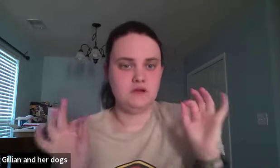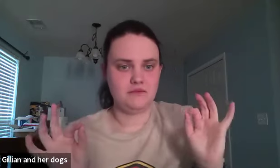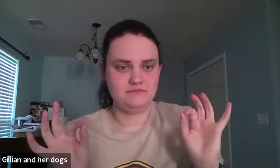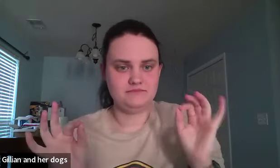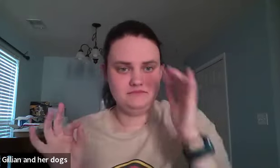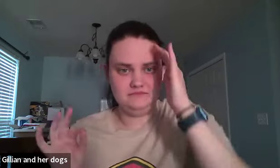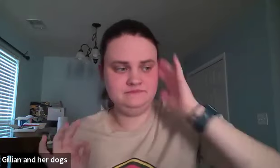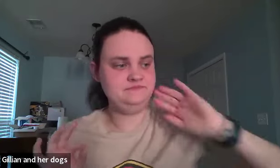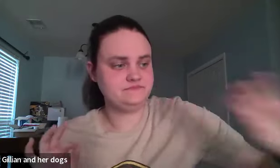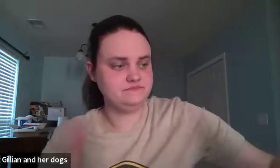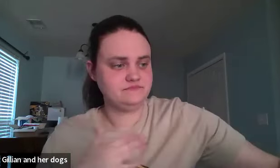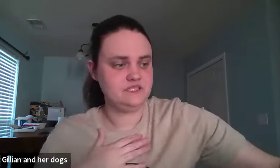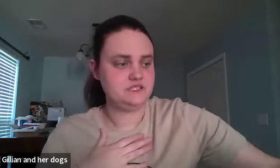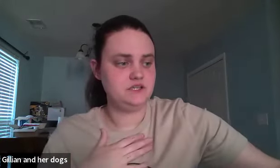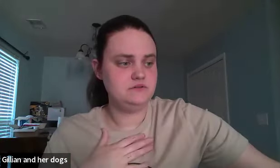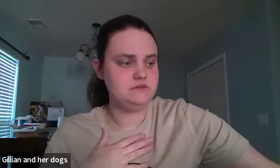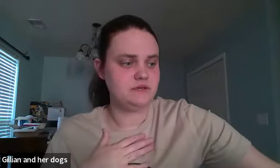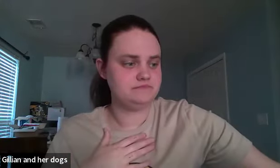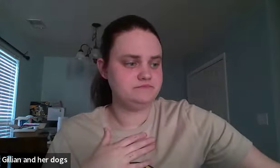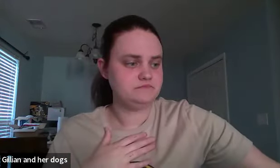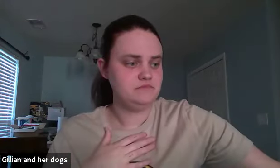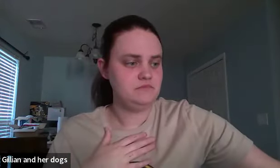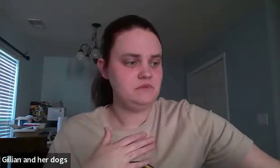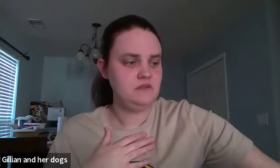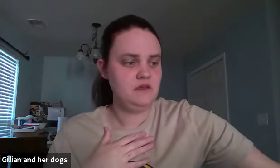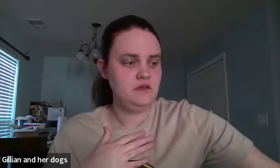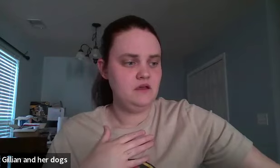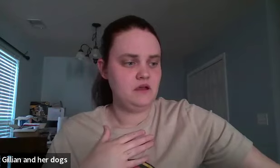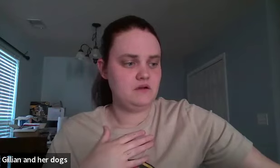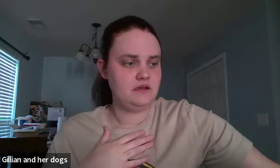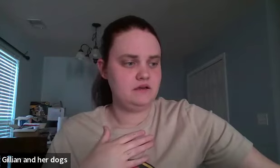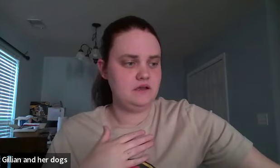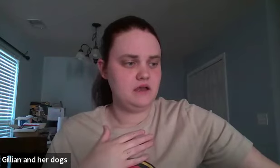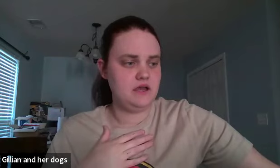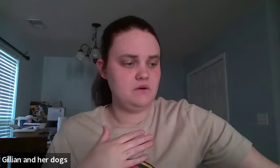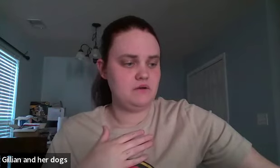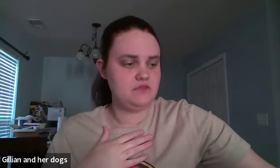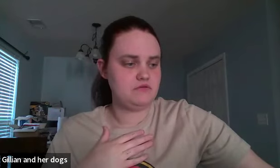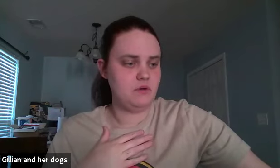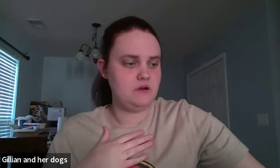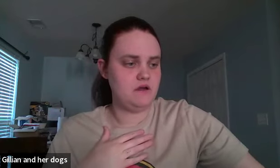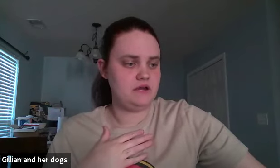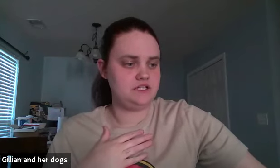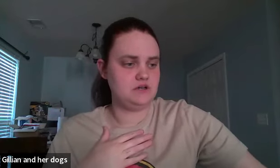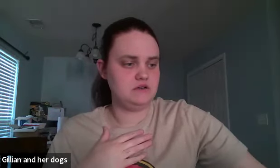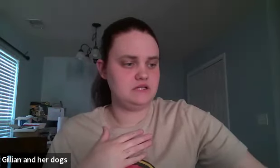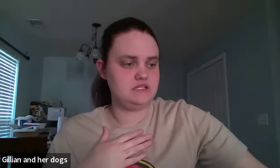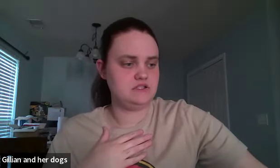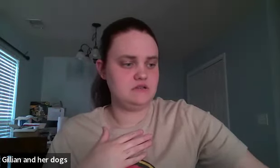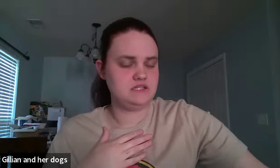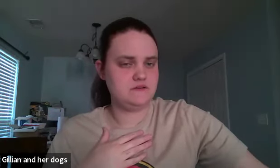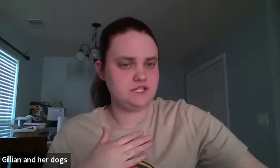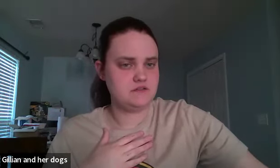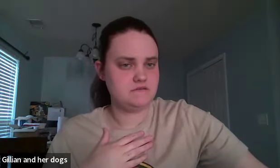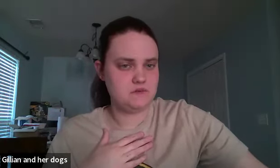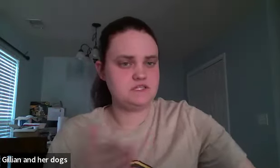Okay. Excuse me. All right. I know I've been throwing a lot at y'all. Let's finish out the families,